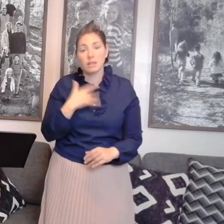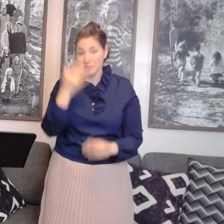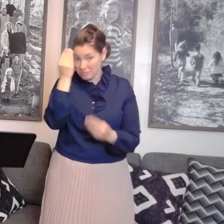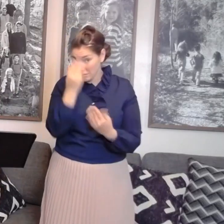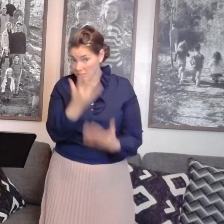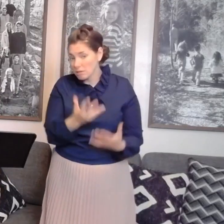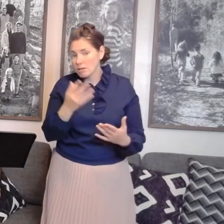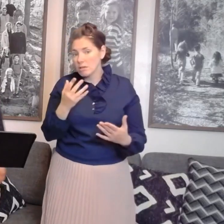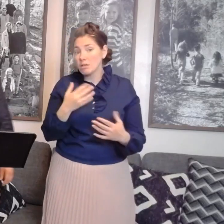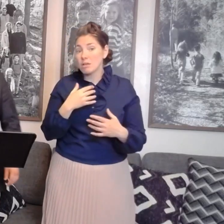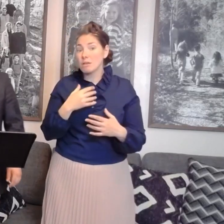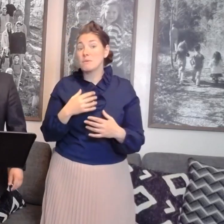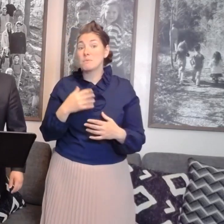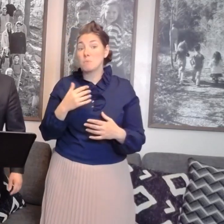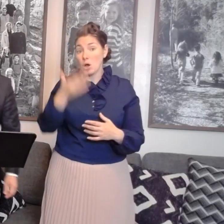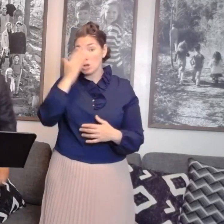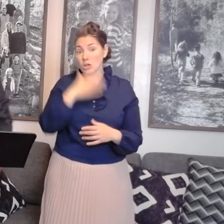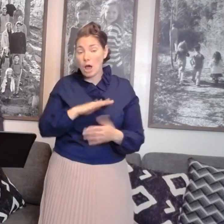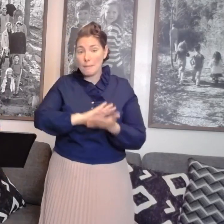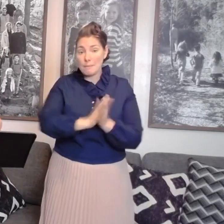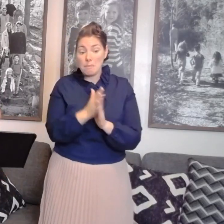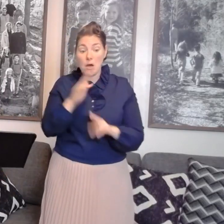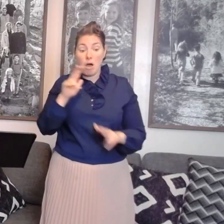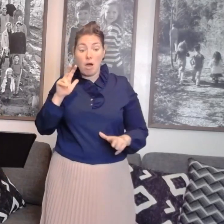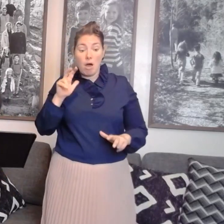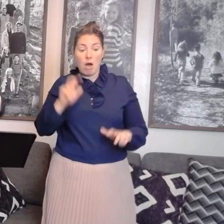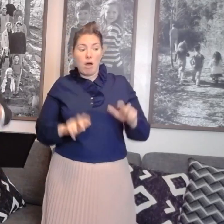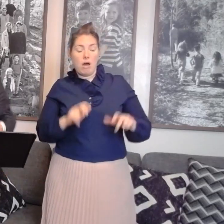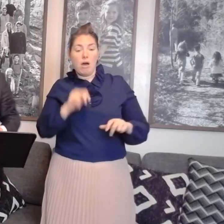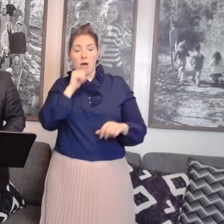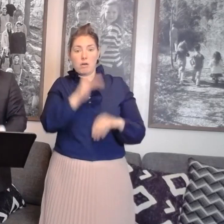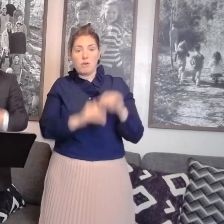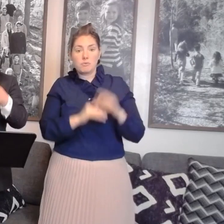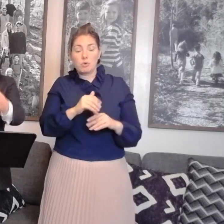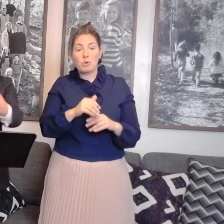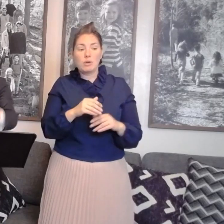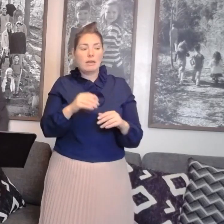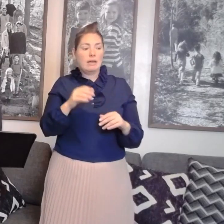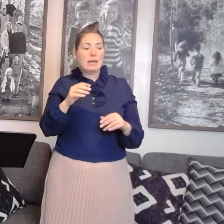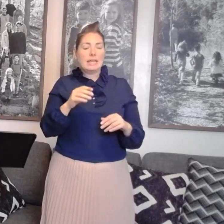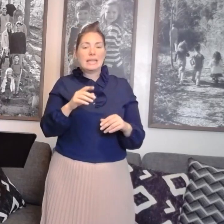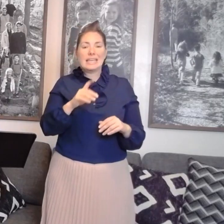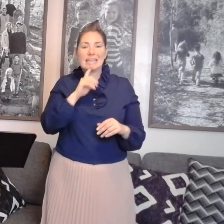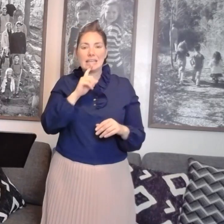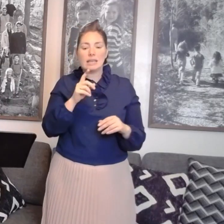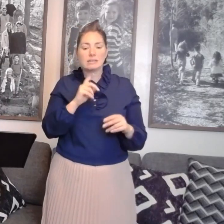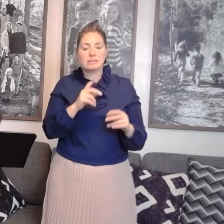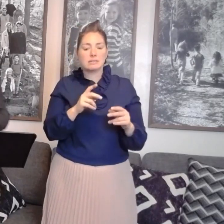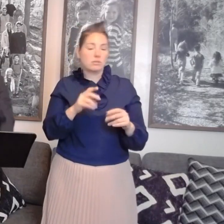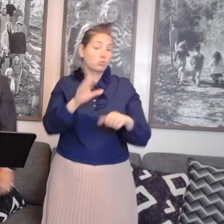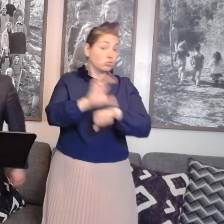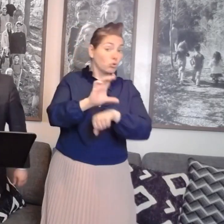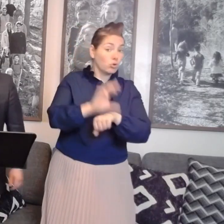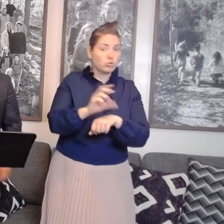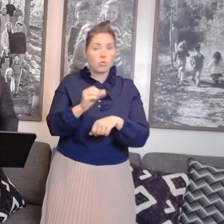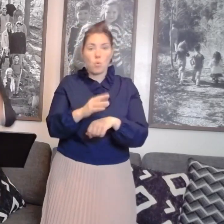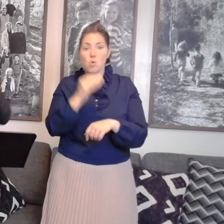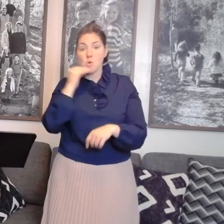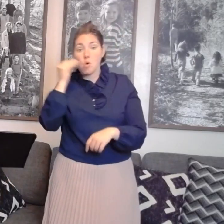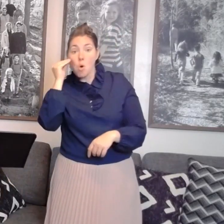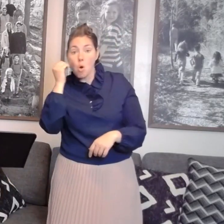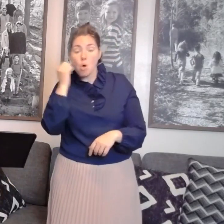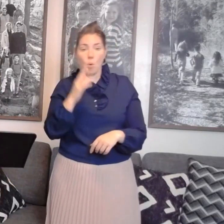you, what makes God uncomfortable is a home, is a sanctuary, is a church house,